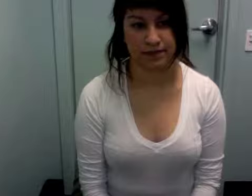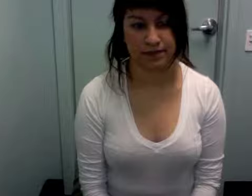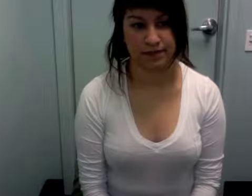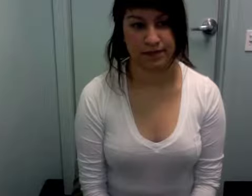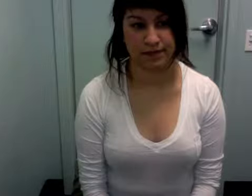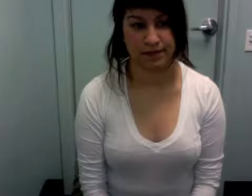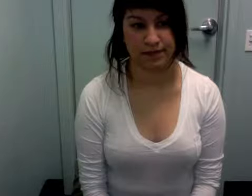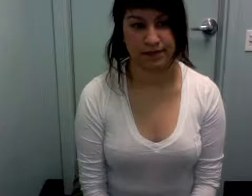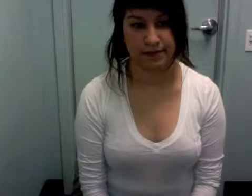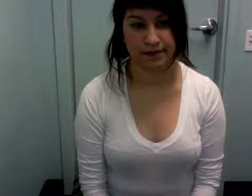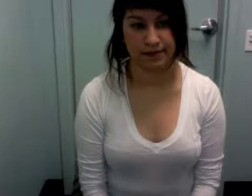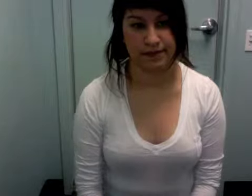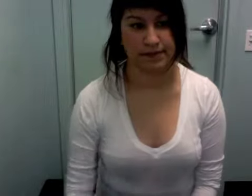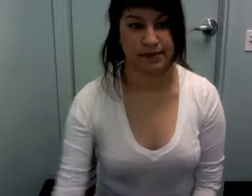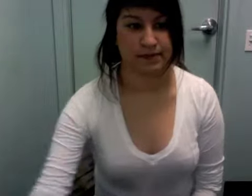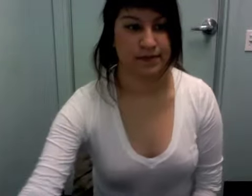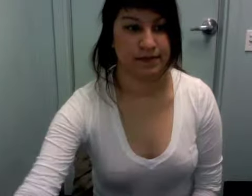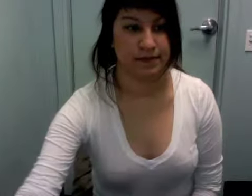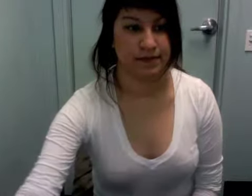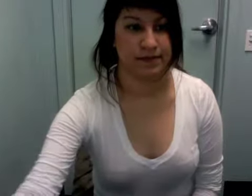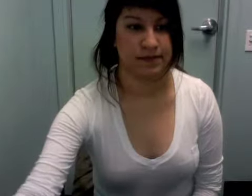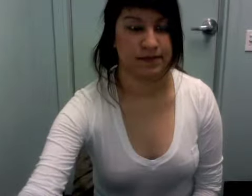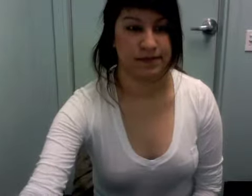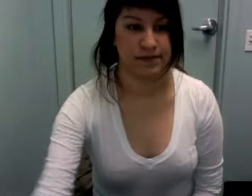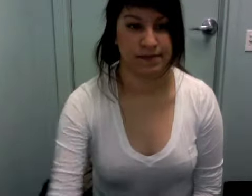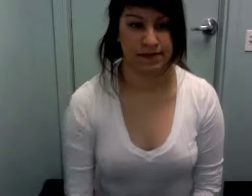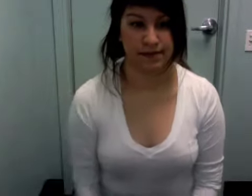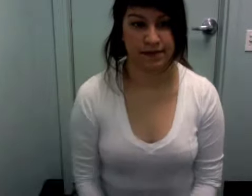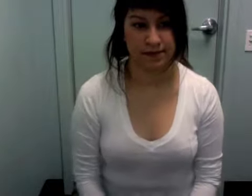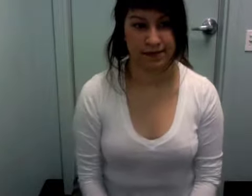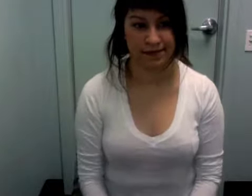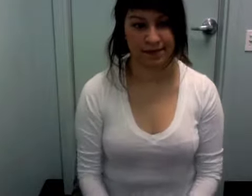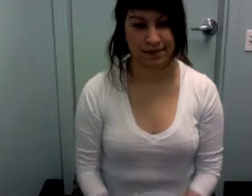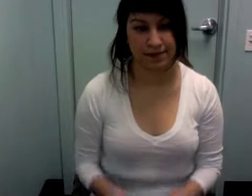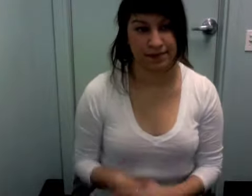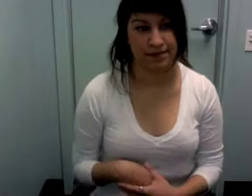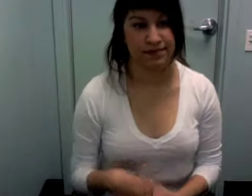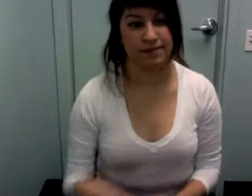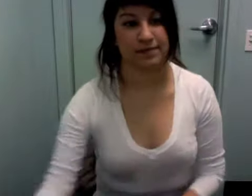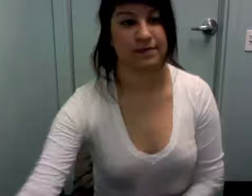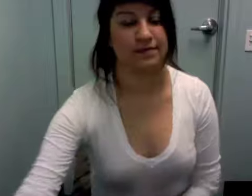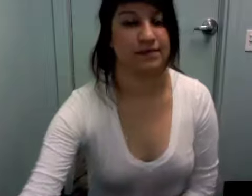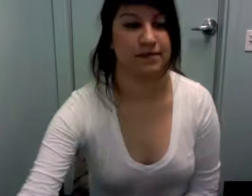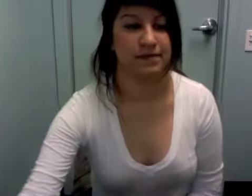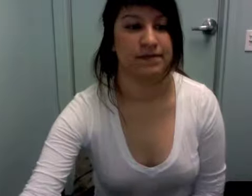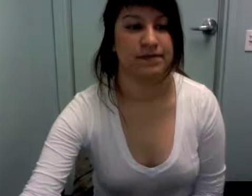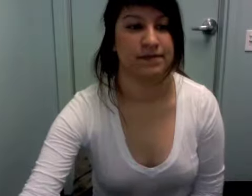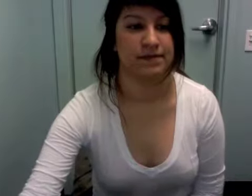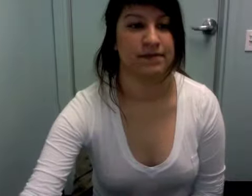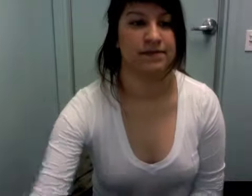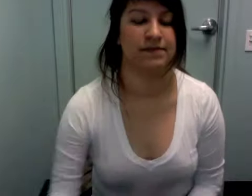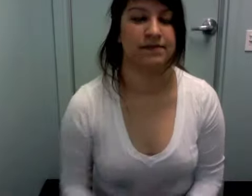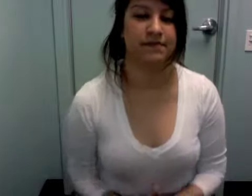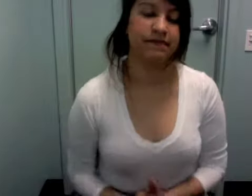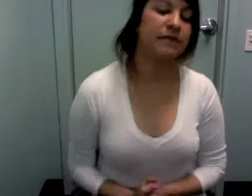different heights, because it's nice to play with heights both in the taper candle as well as in the candlesticks.